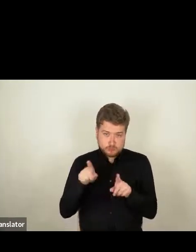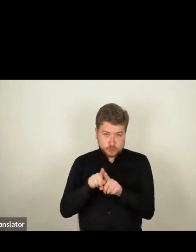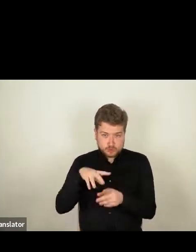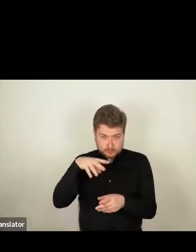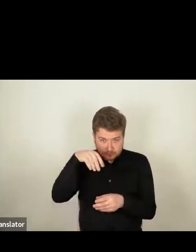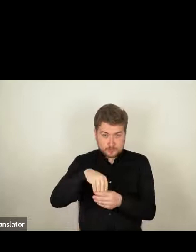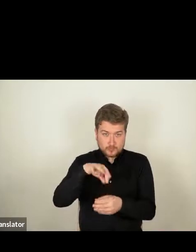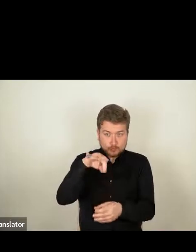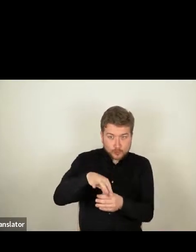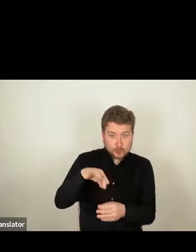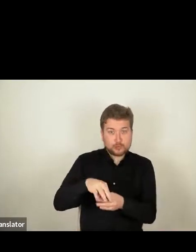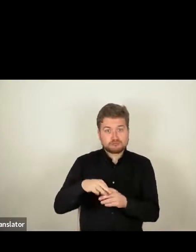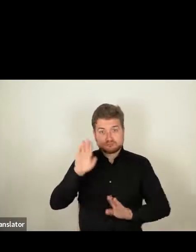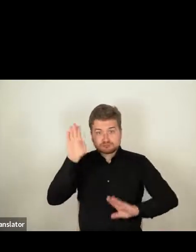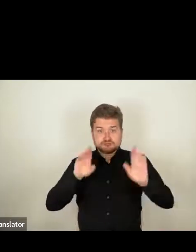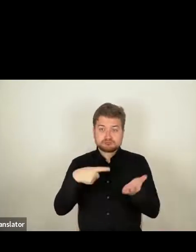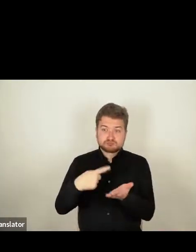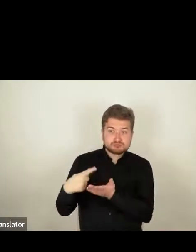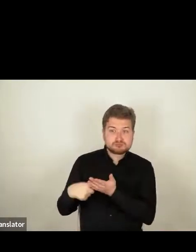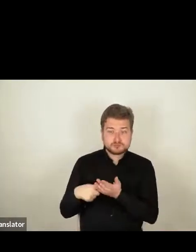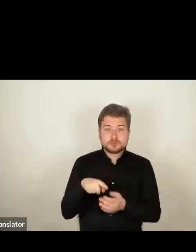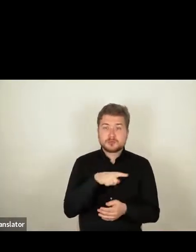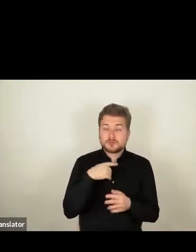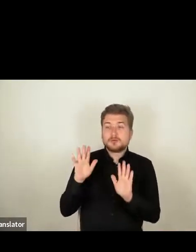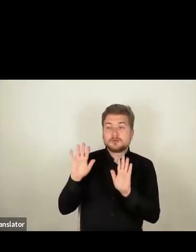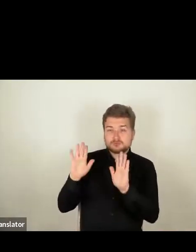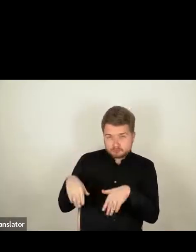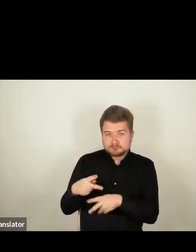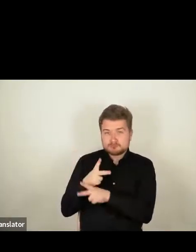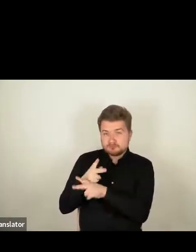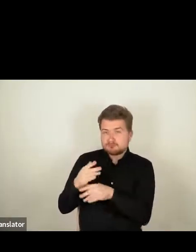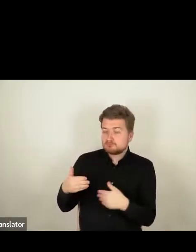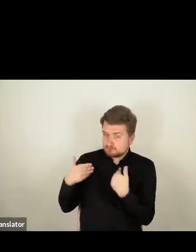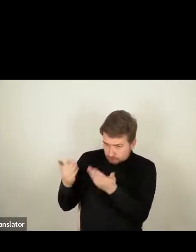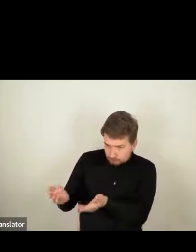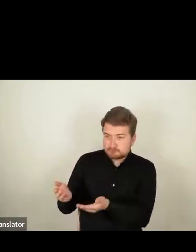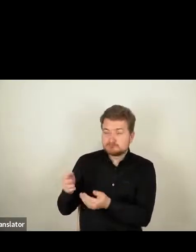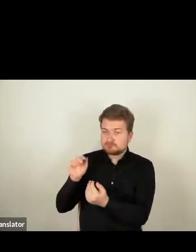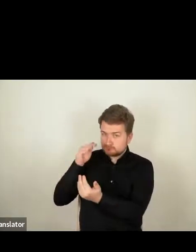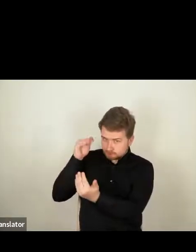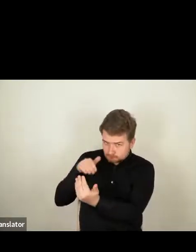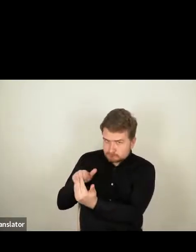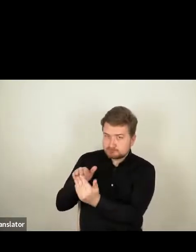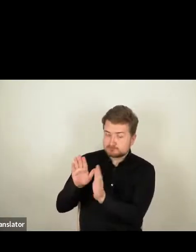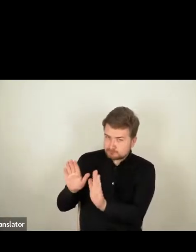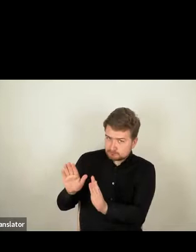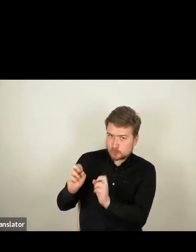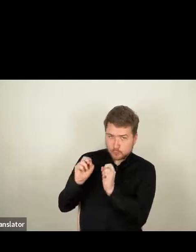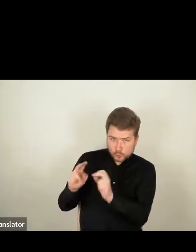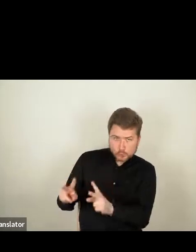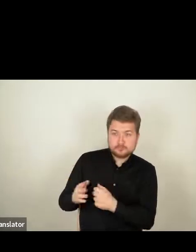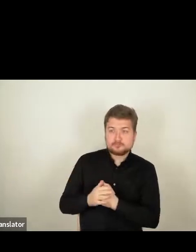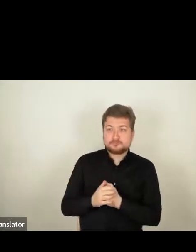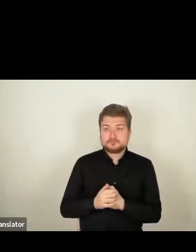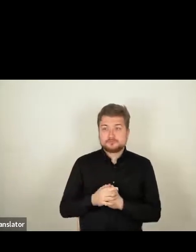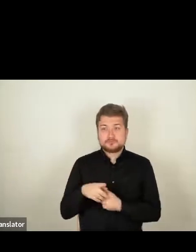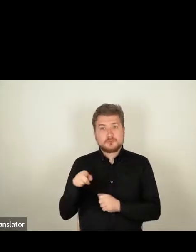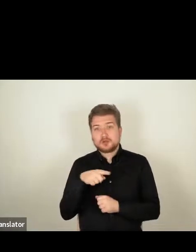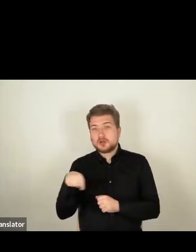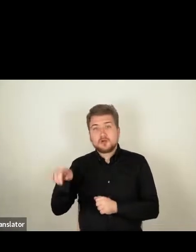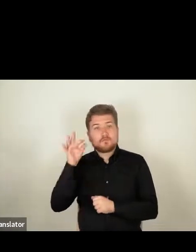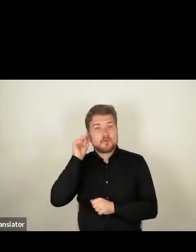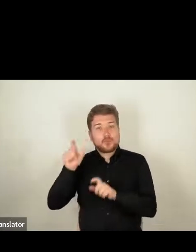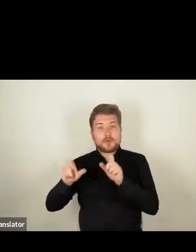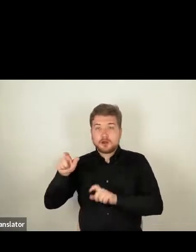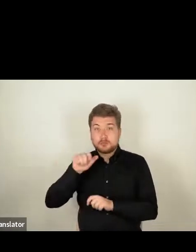around ensured that that was done and that was readily done and that these women didn't have to leave their seats and